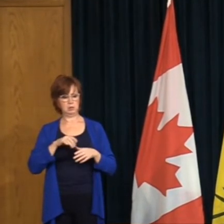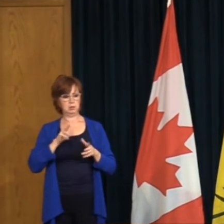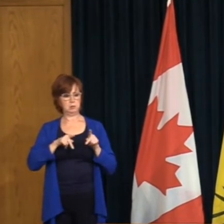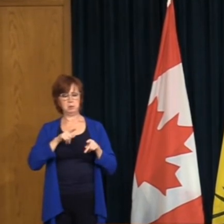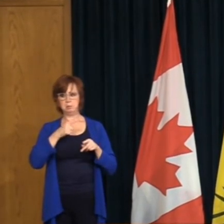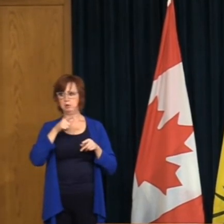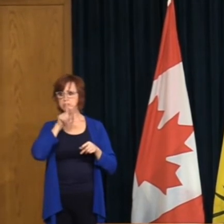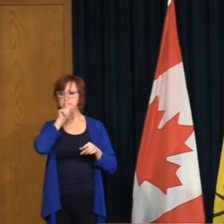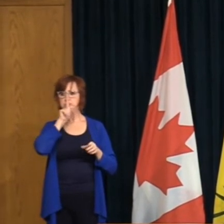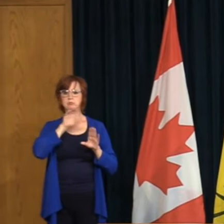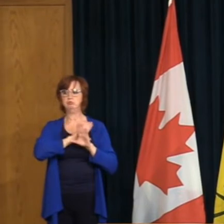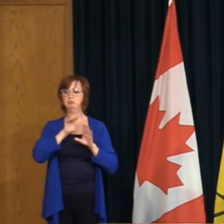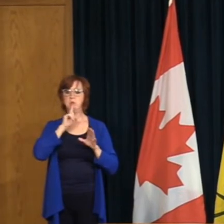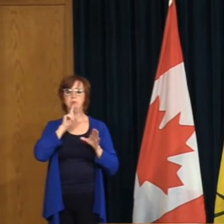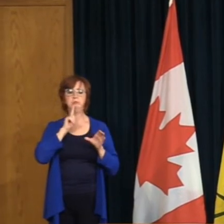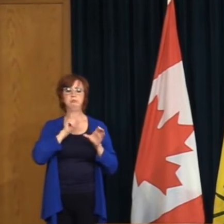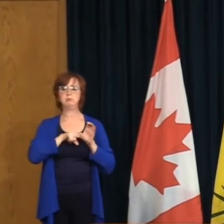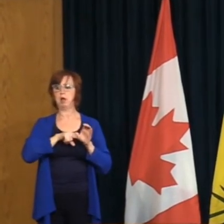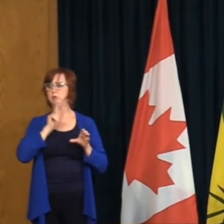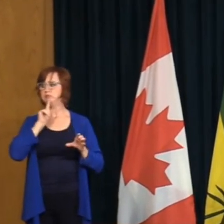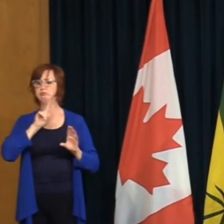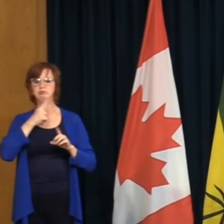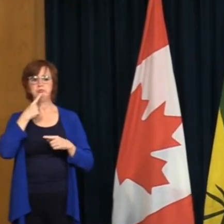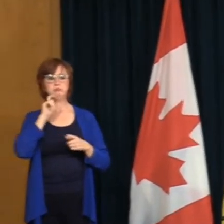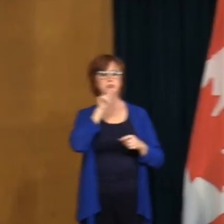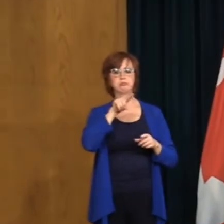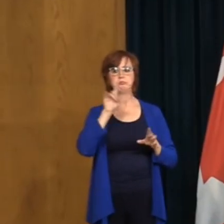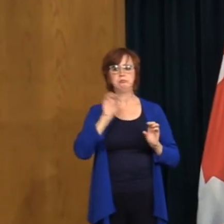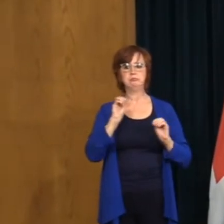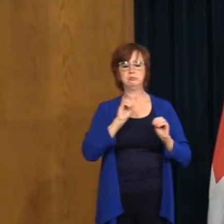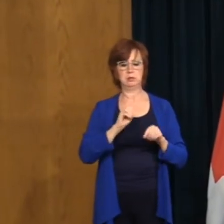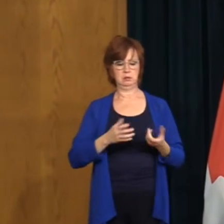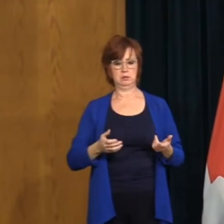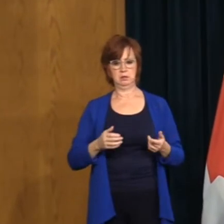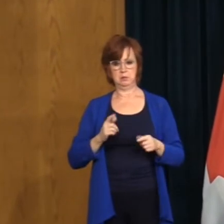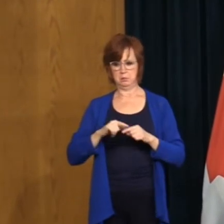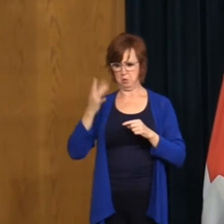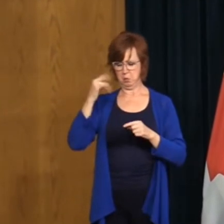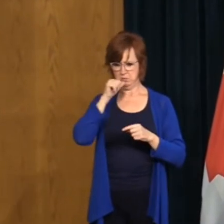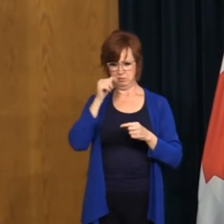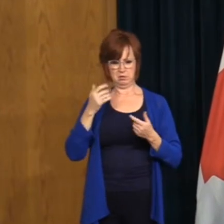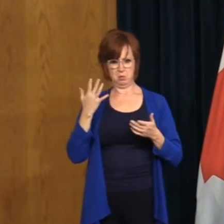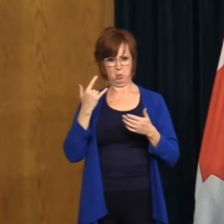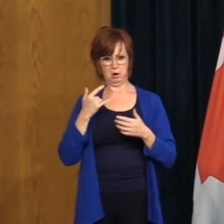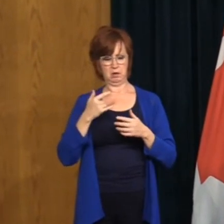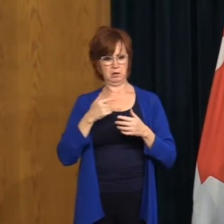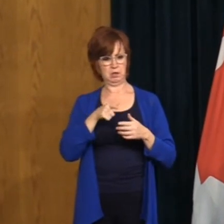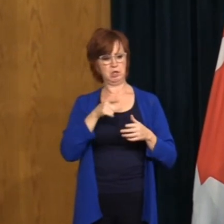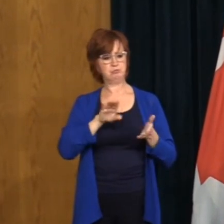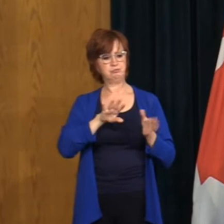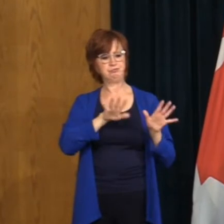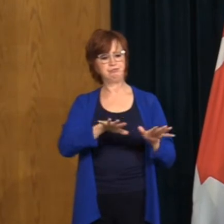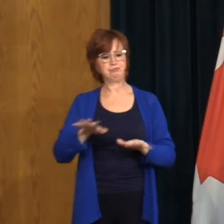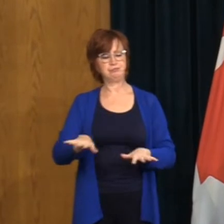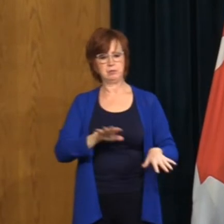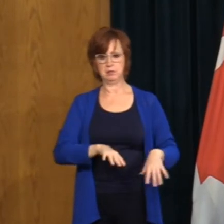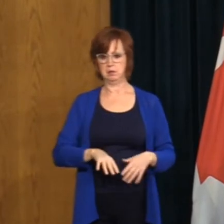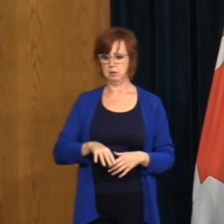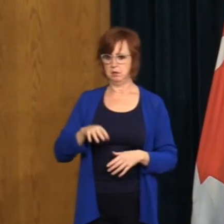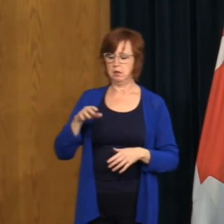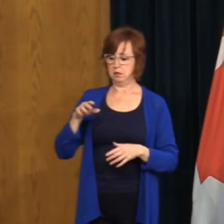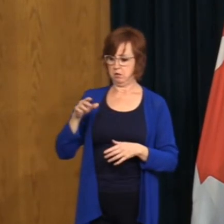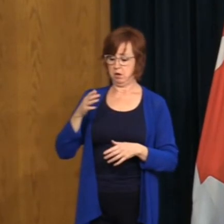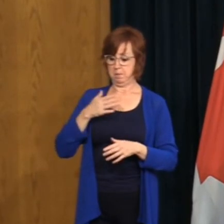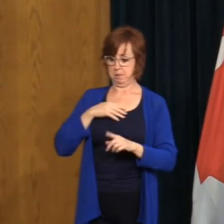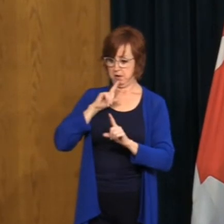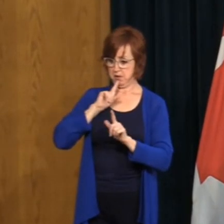Our experience, I will just speak briefly, and then Dr. Shahab or Scott, if you want to add to it, but our experience has been by far and away that